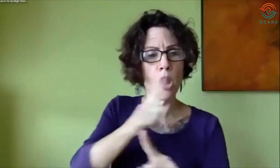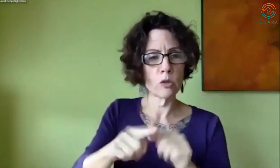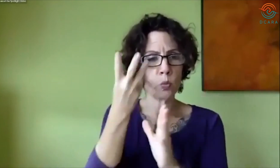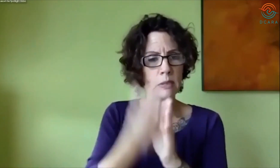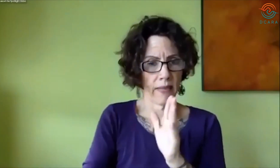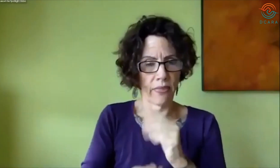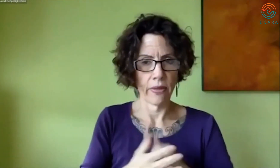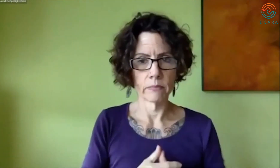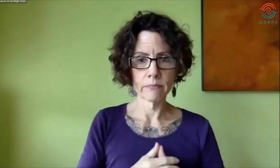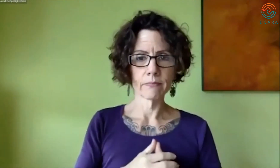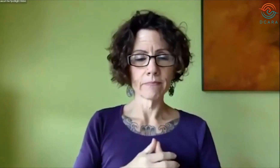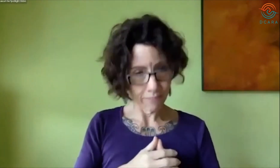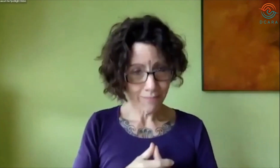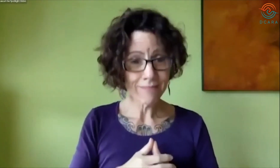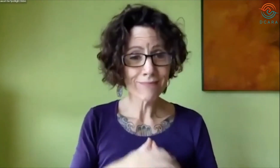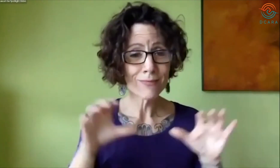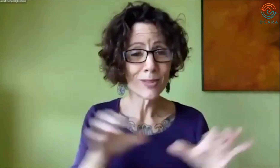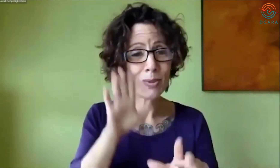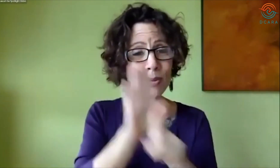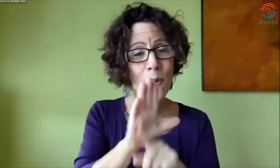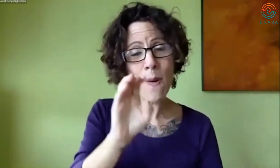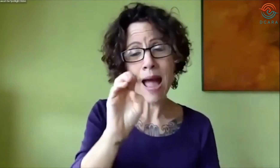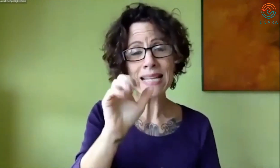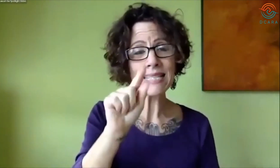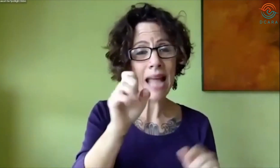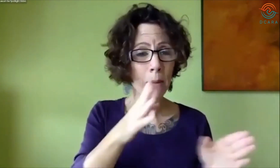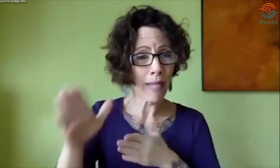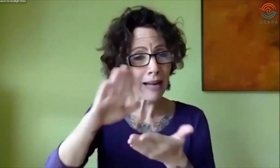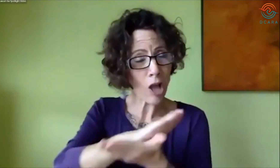that beneficiary do prior to passing away?